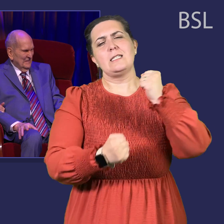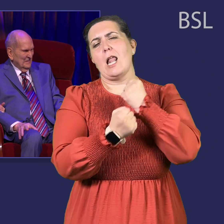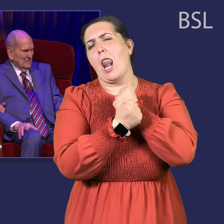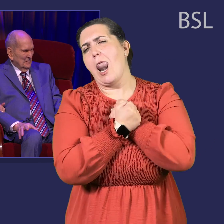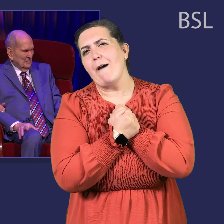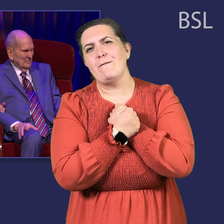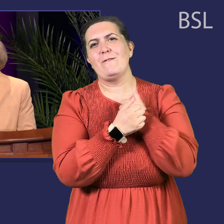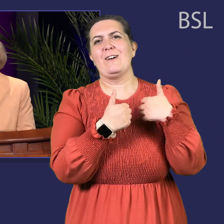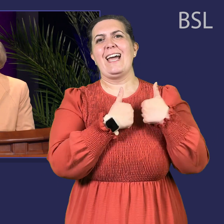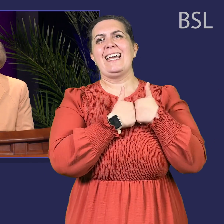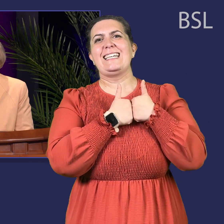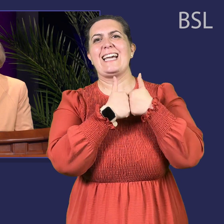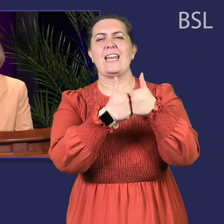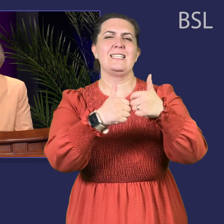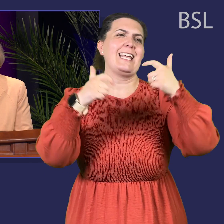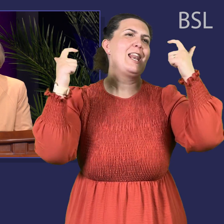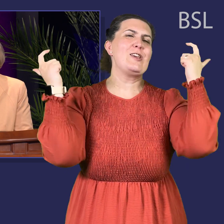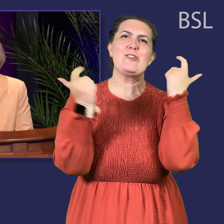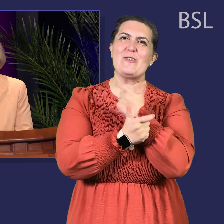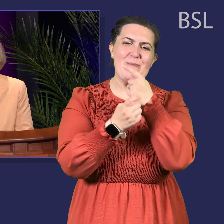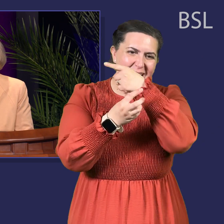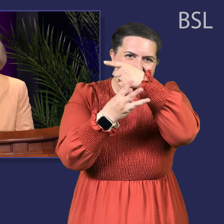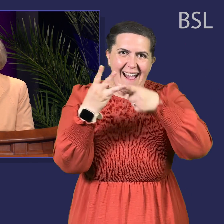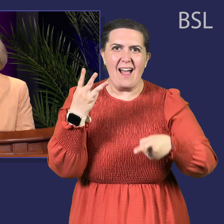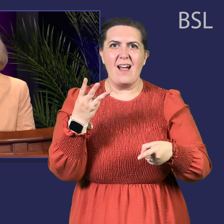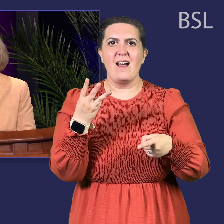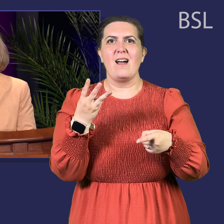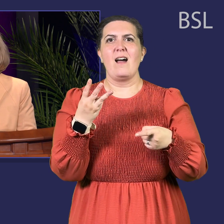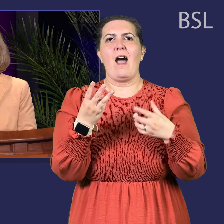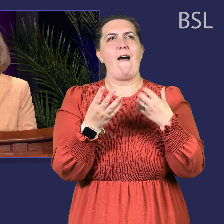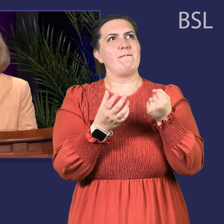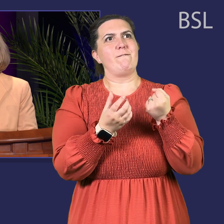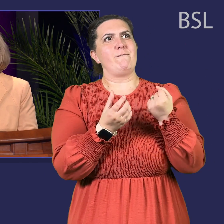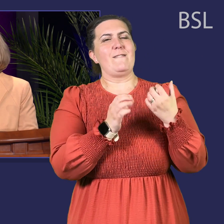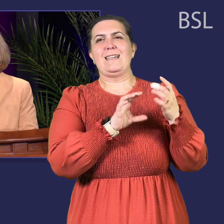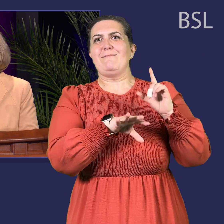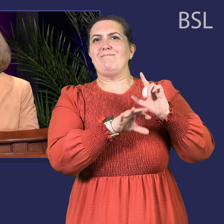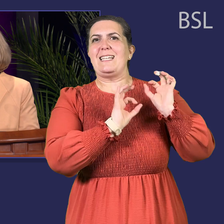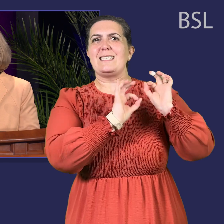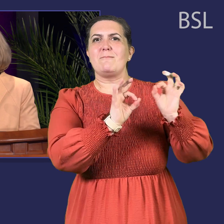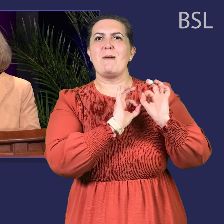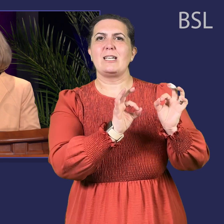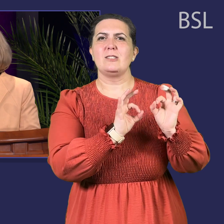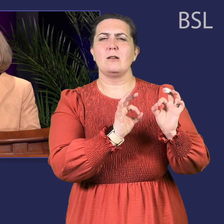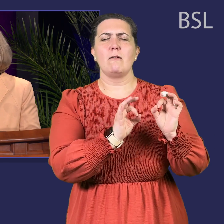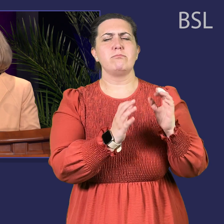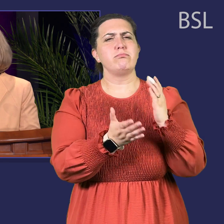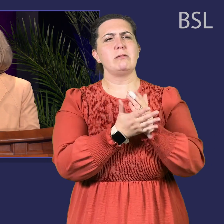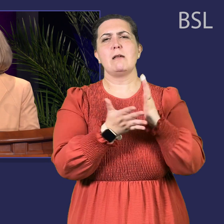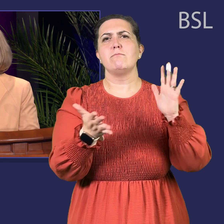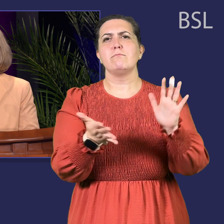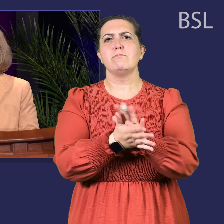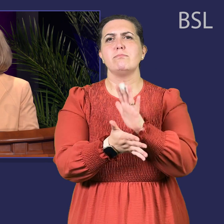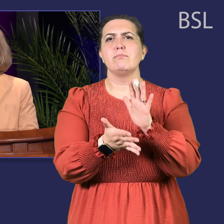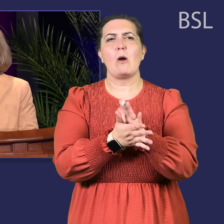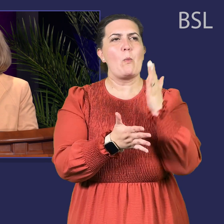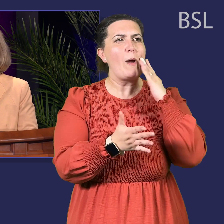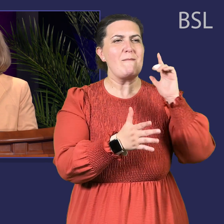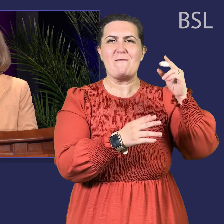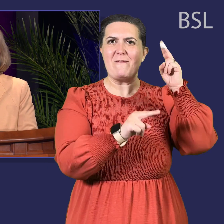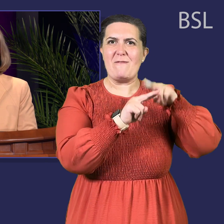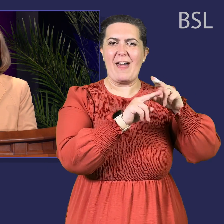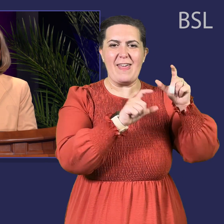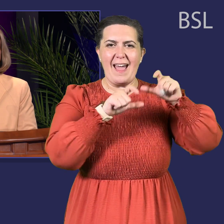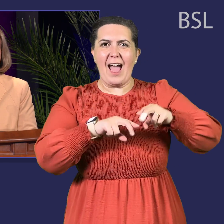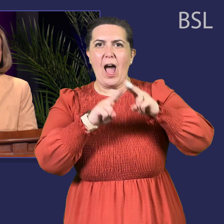Above all, his love, kindness, and fun sense of humor always made time with him special. It was absolutely delightful